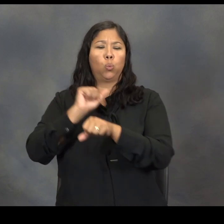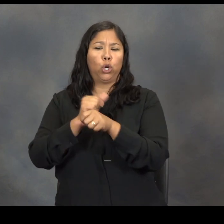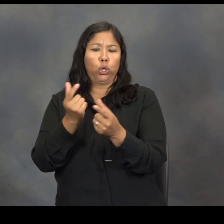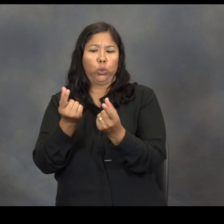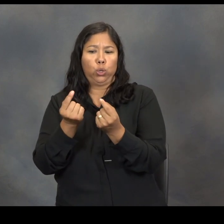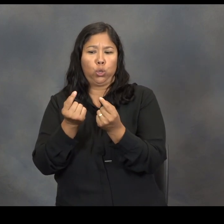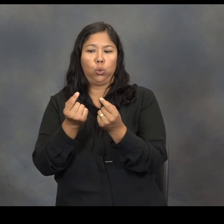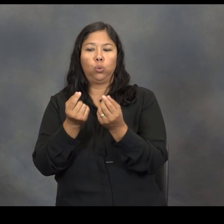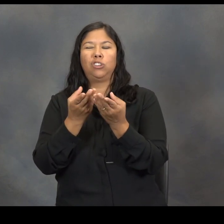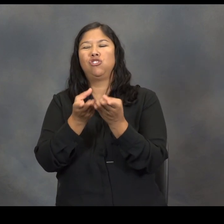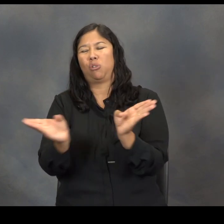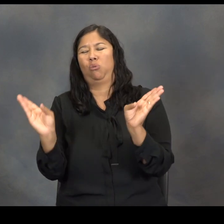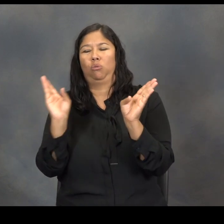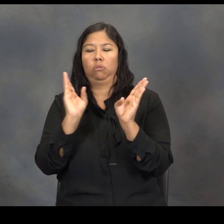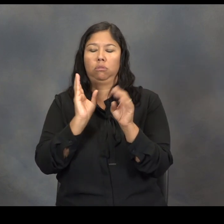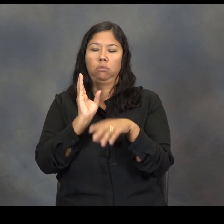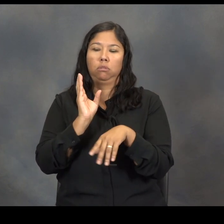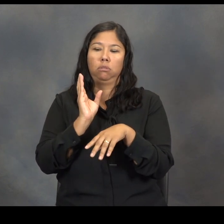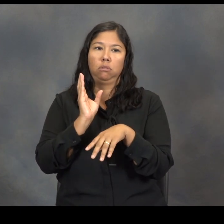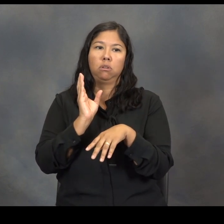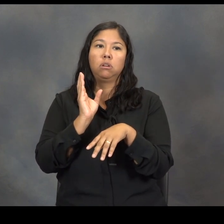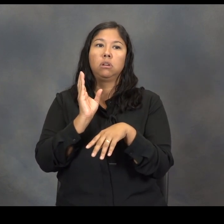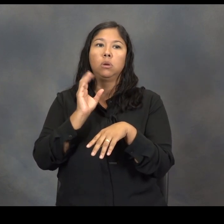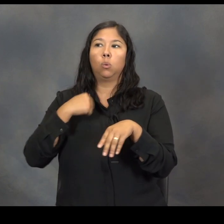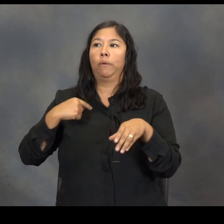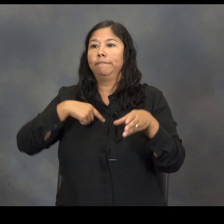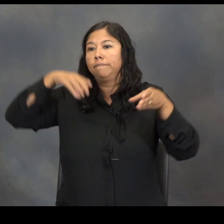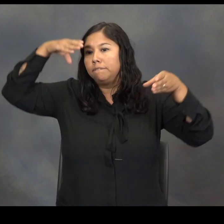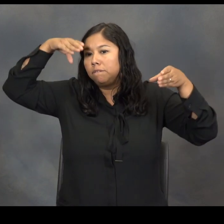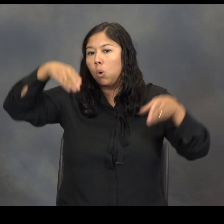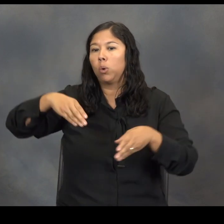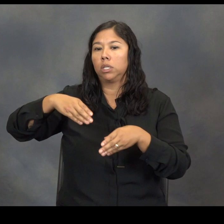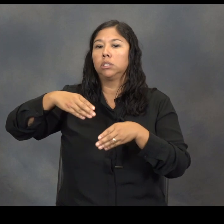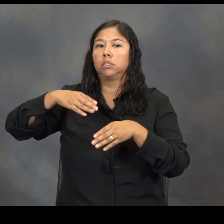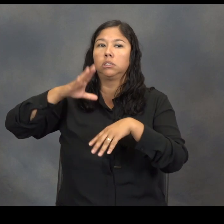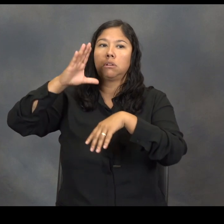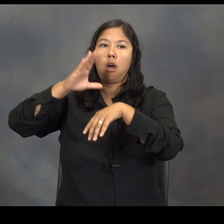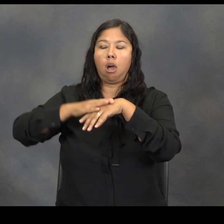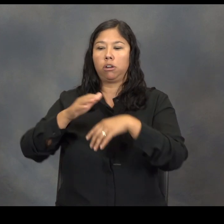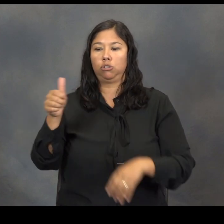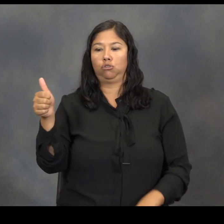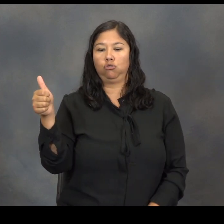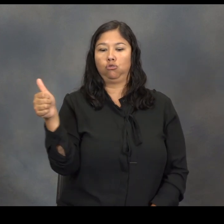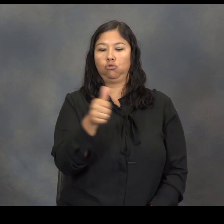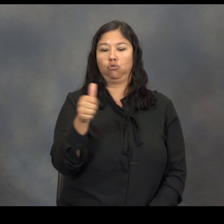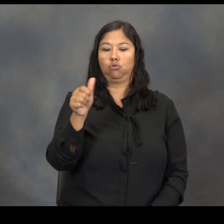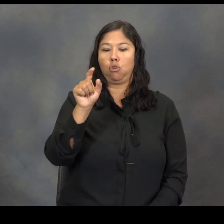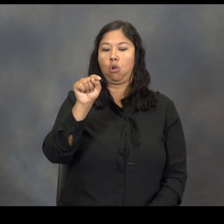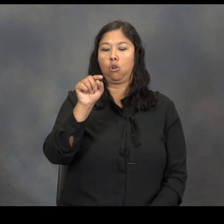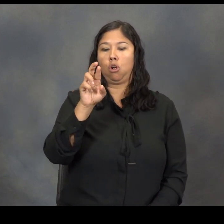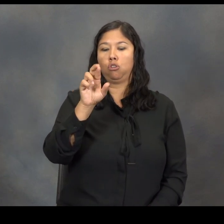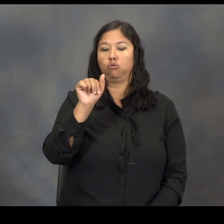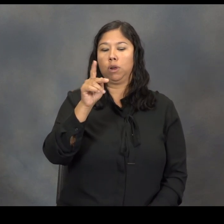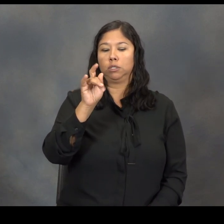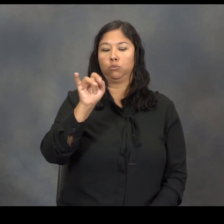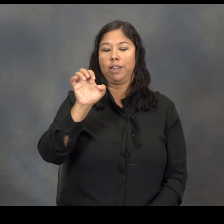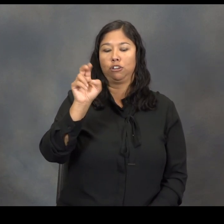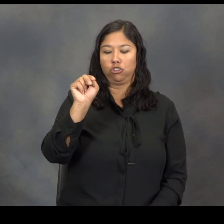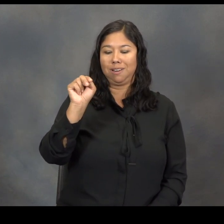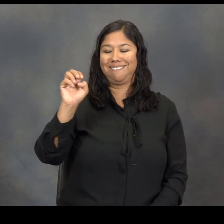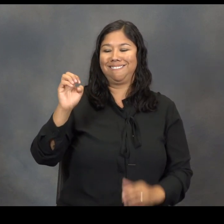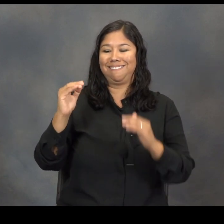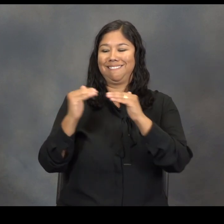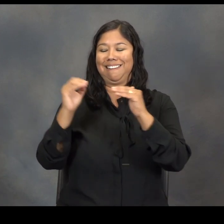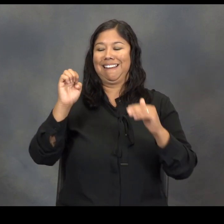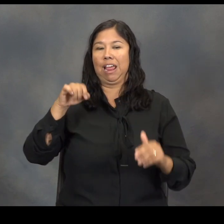we do on a broader community level is focused on transportation equity. So that can be a lot